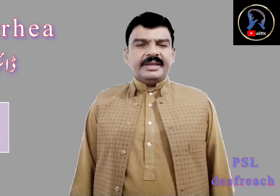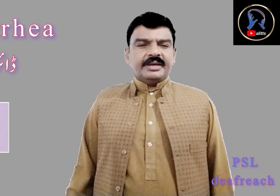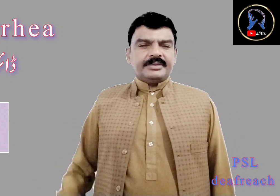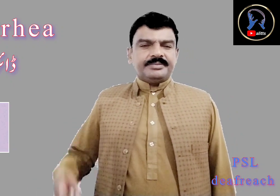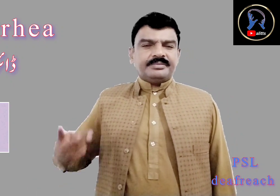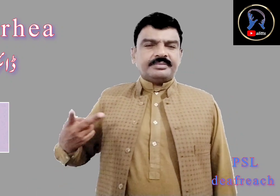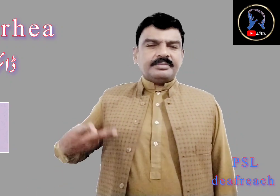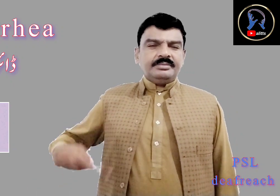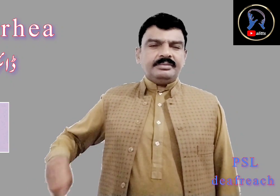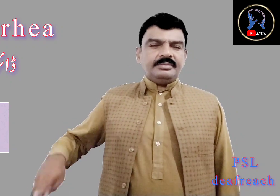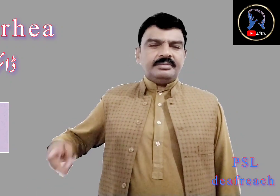diarrhea,